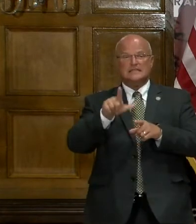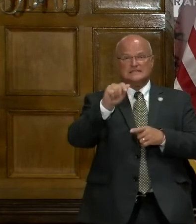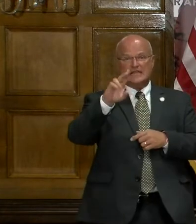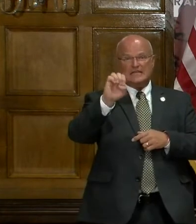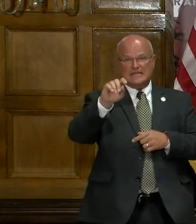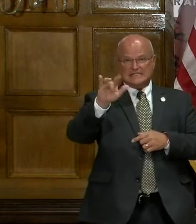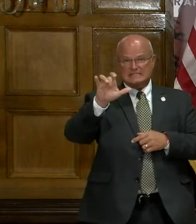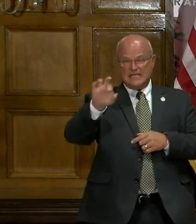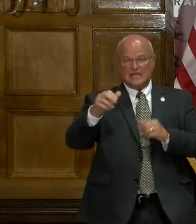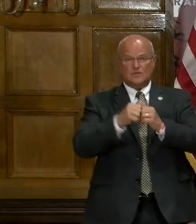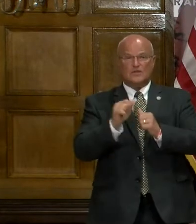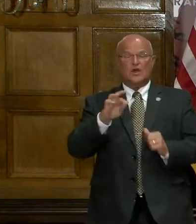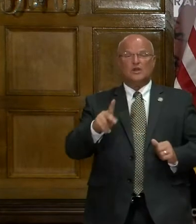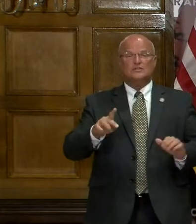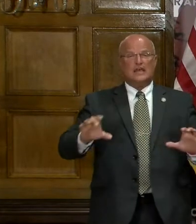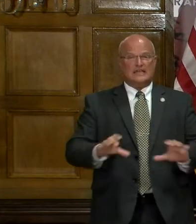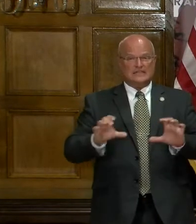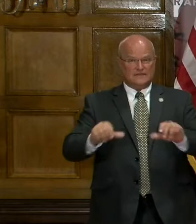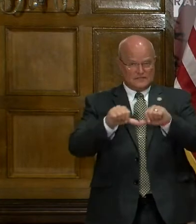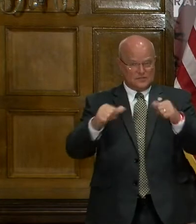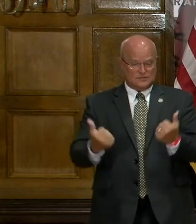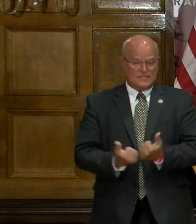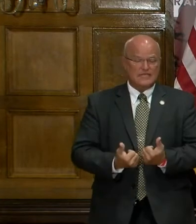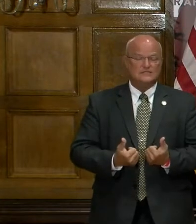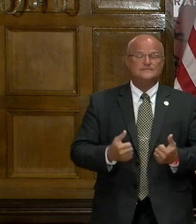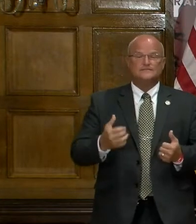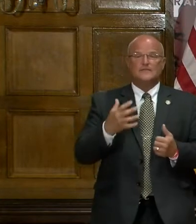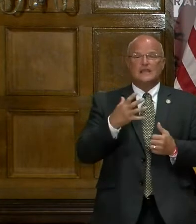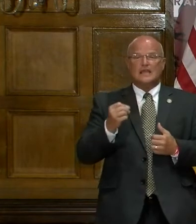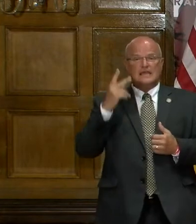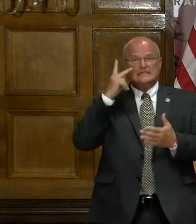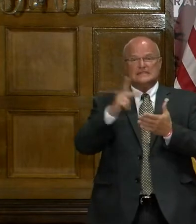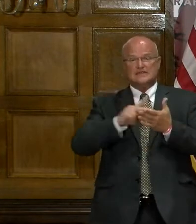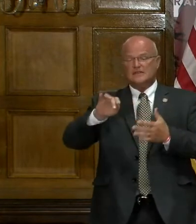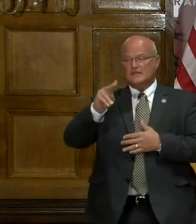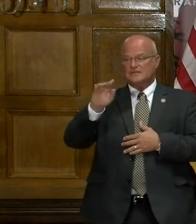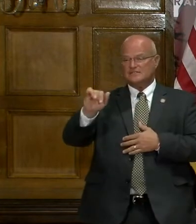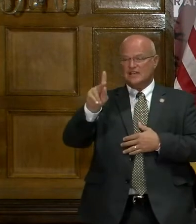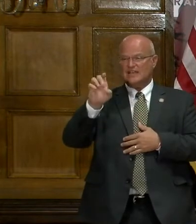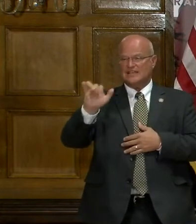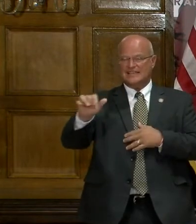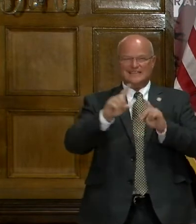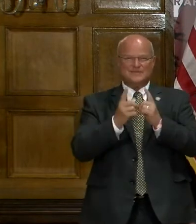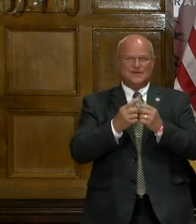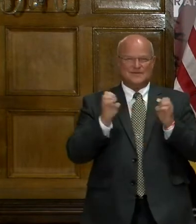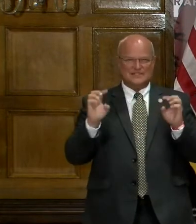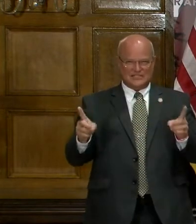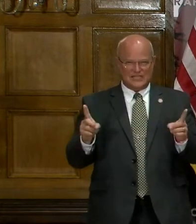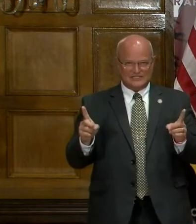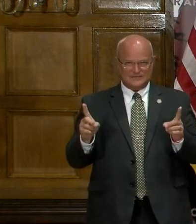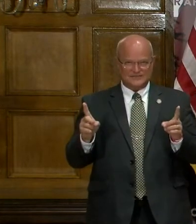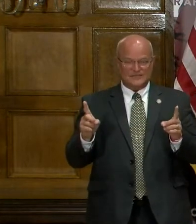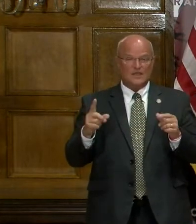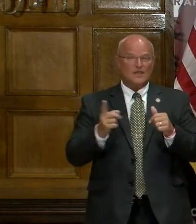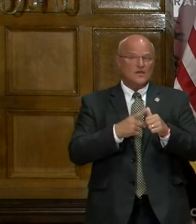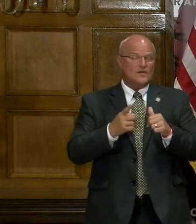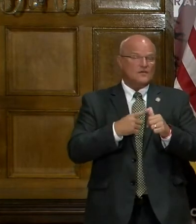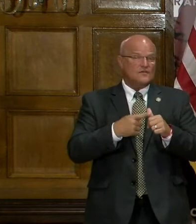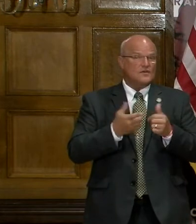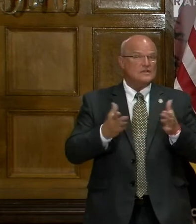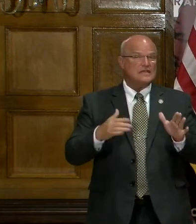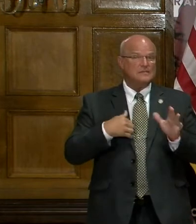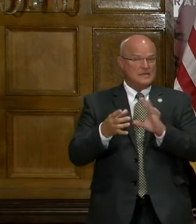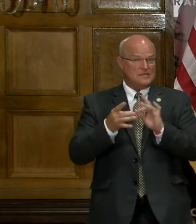Lance Taylor with the Arkansas Activities Association, and Secretary Johnny Key of the Department of Education. First, let